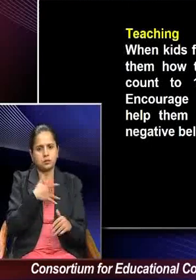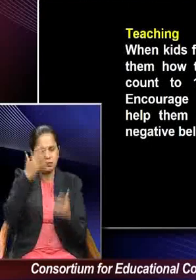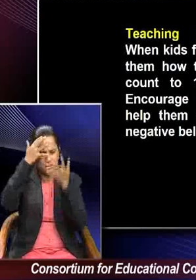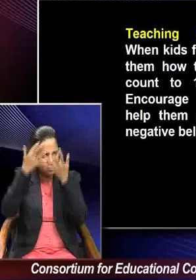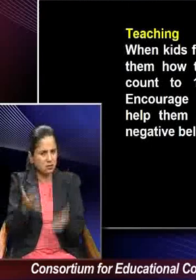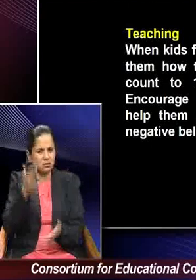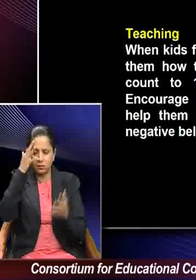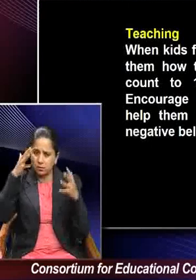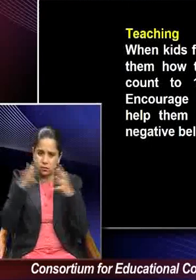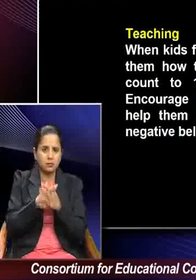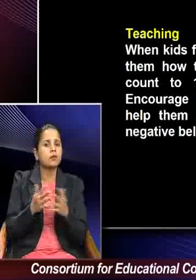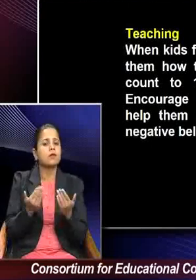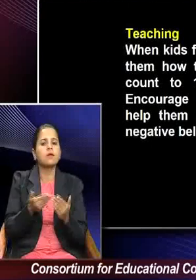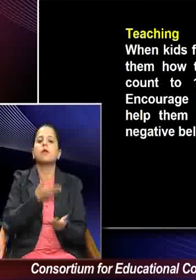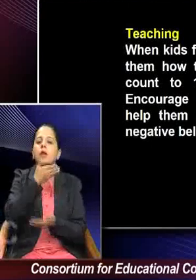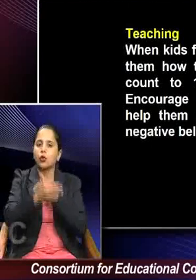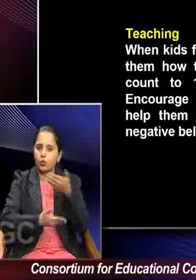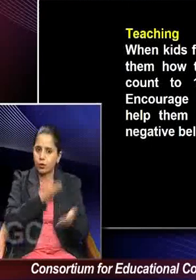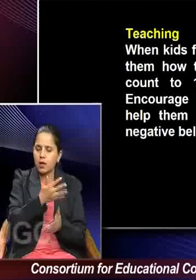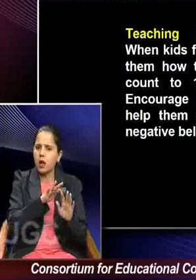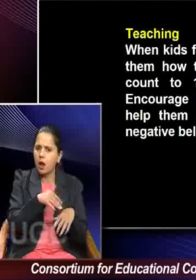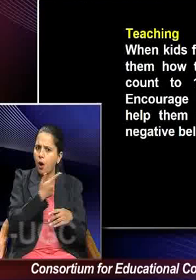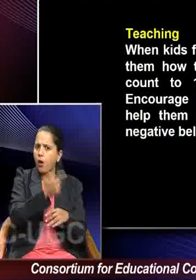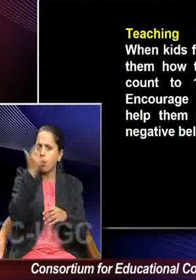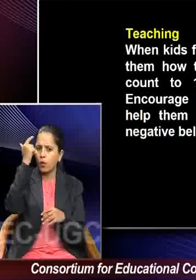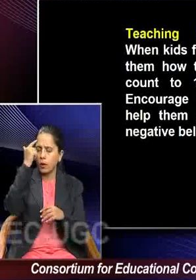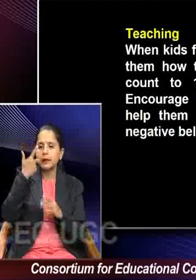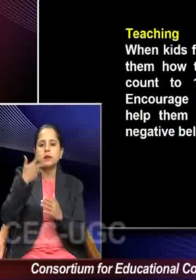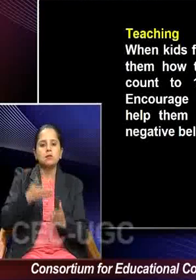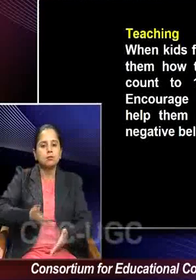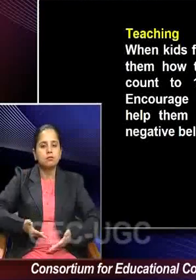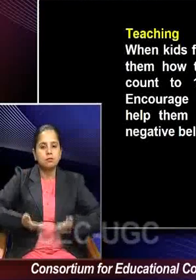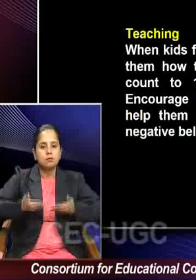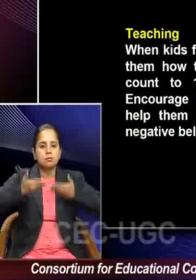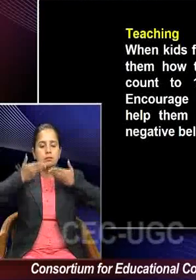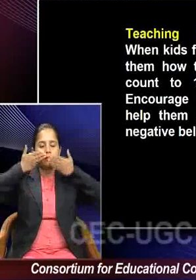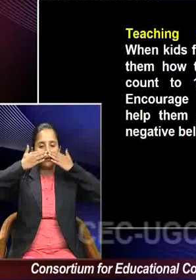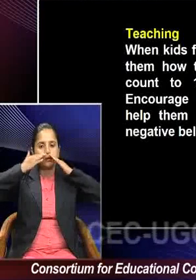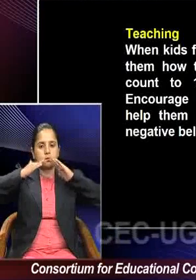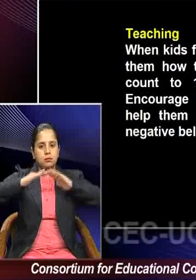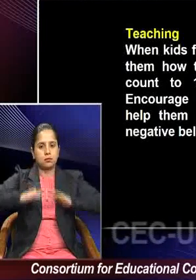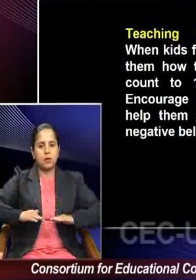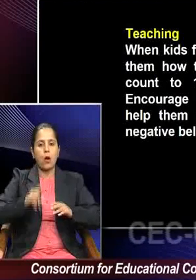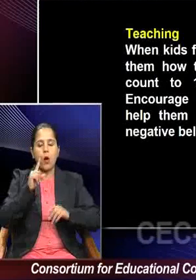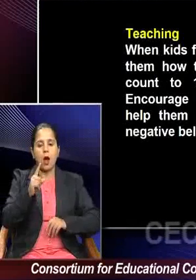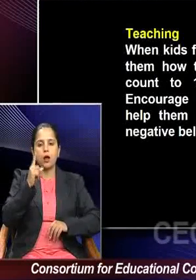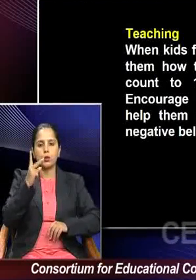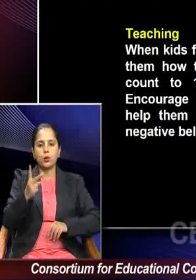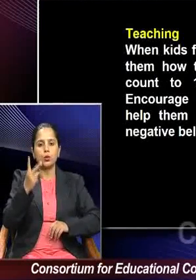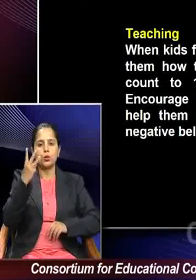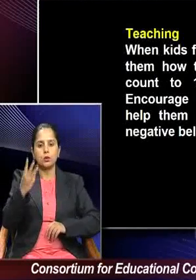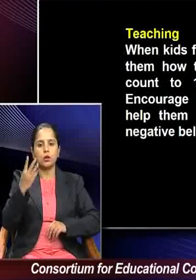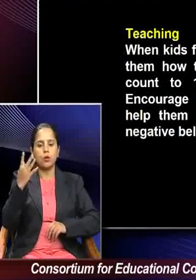overwhelmed, teach them how to take a deep breath, count to 10,